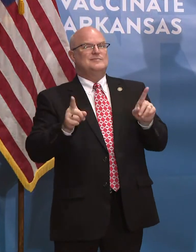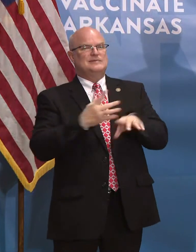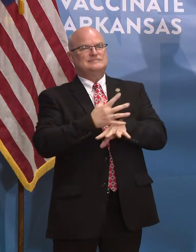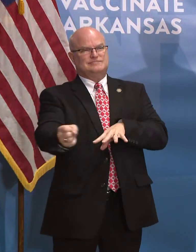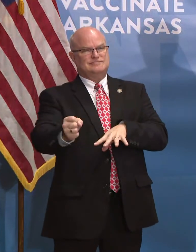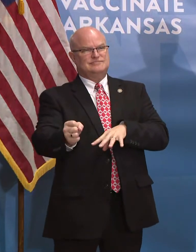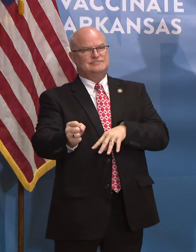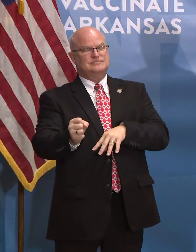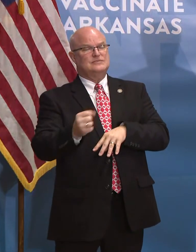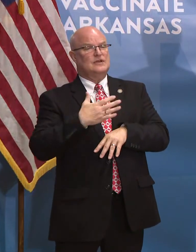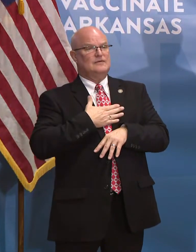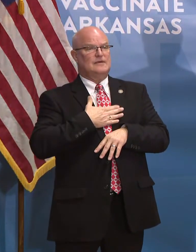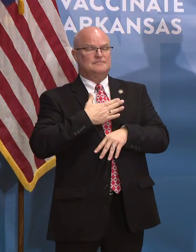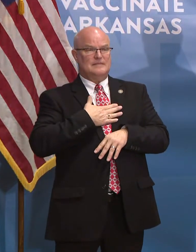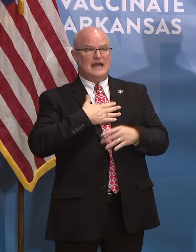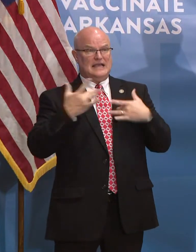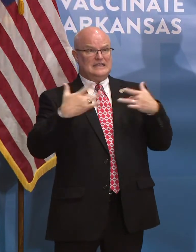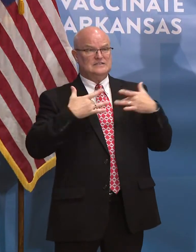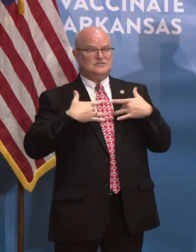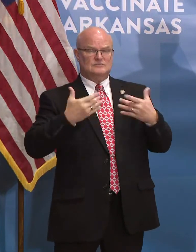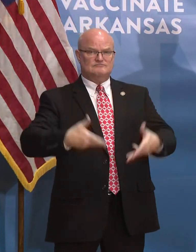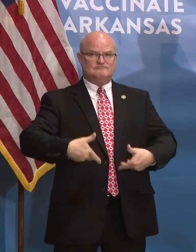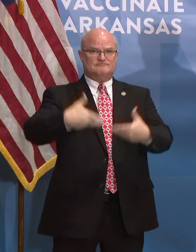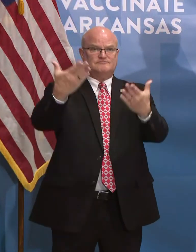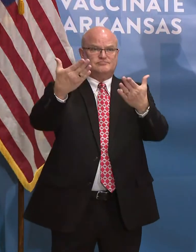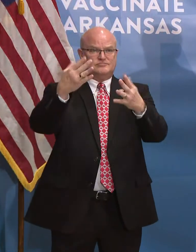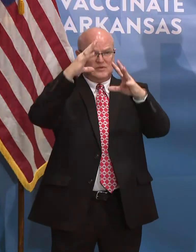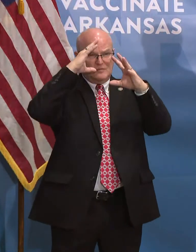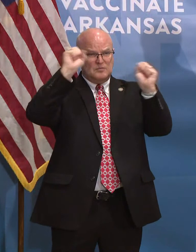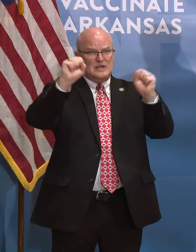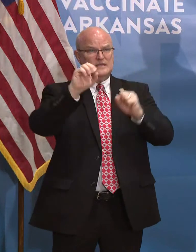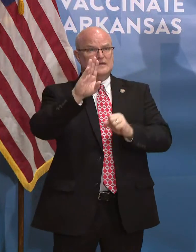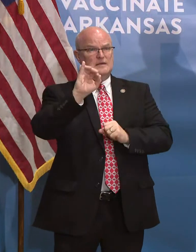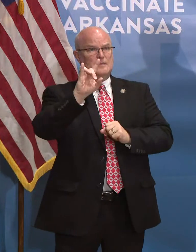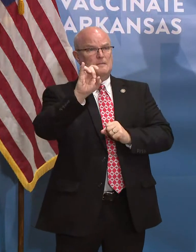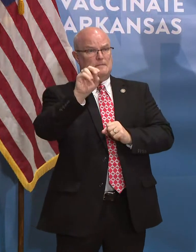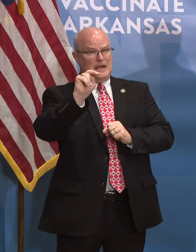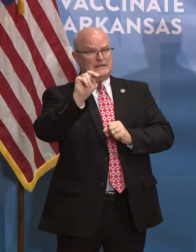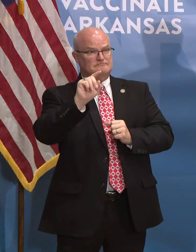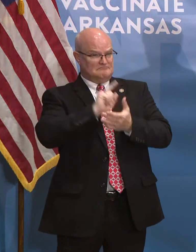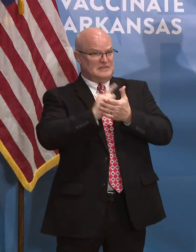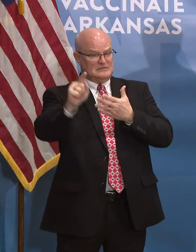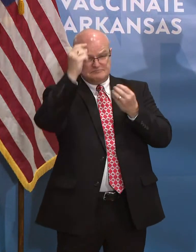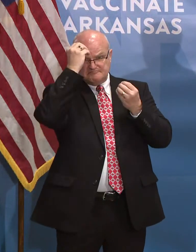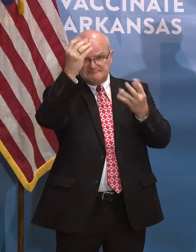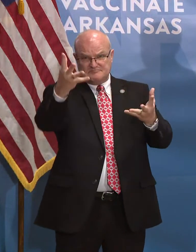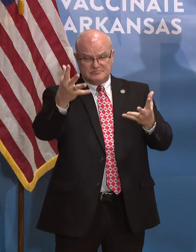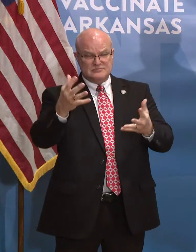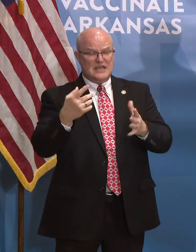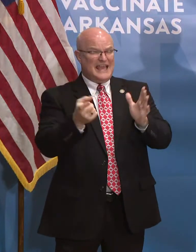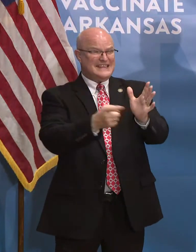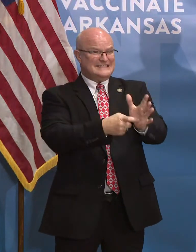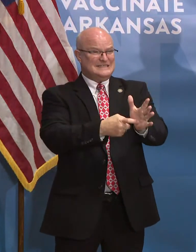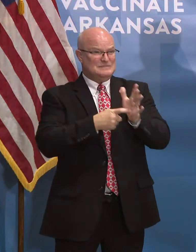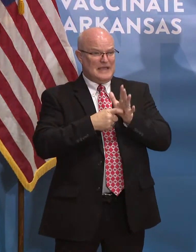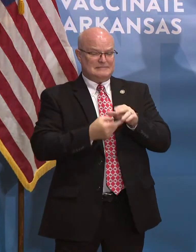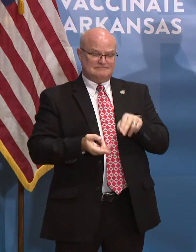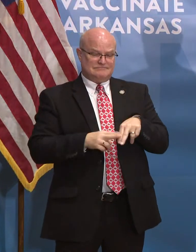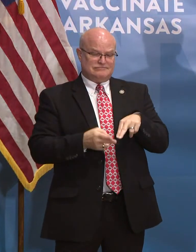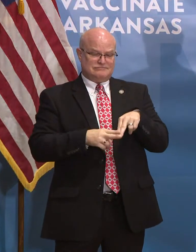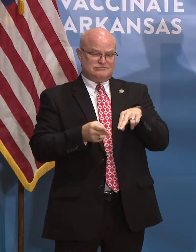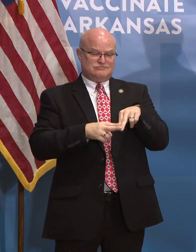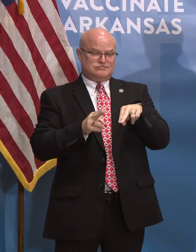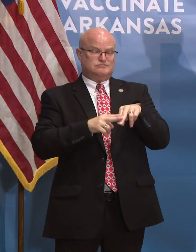I've raised my concern about this to President Biden last week, as everyone knows. And clearly the demand has